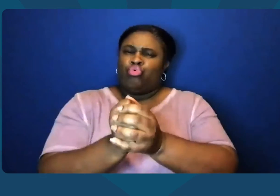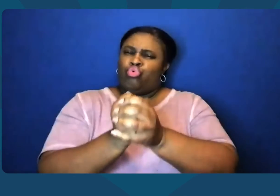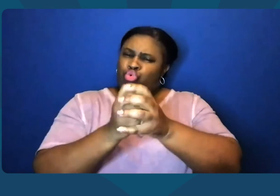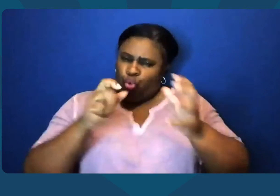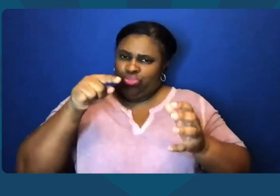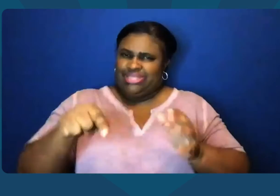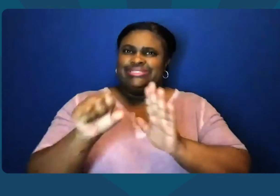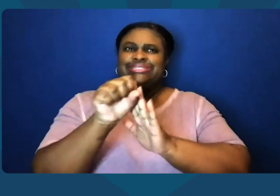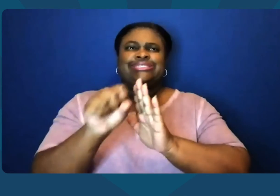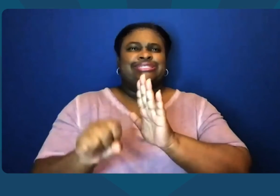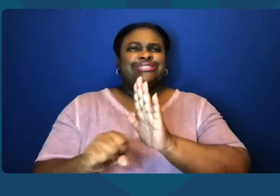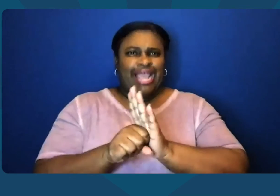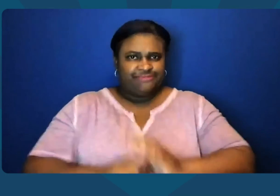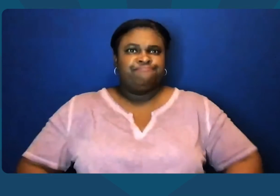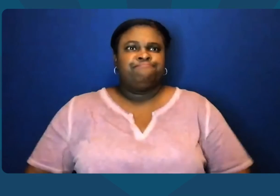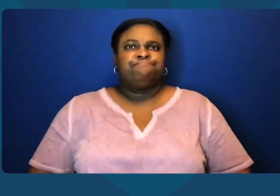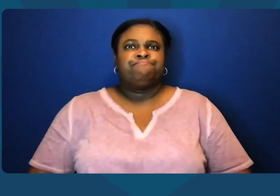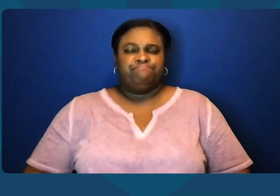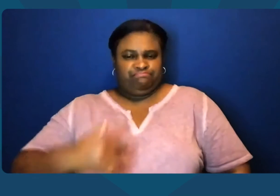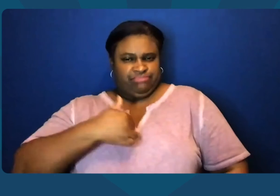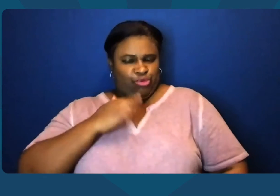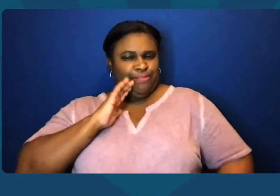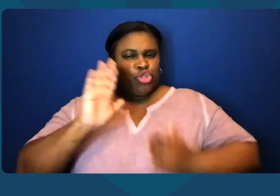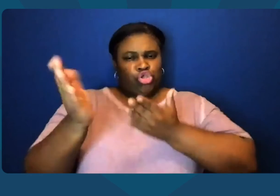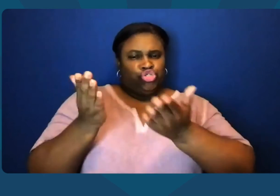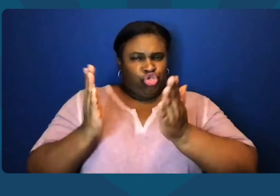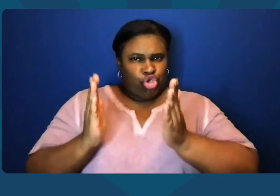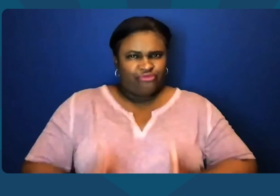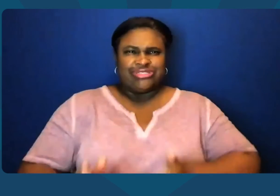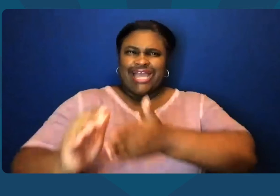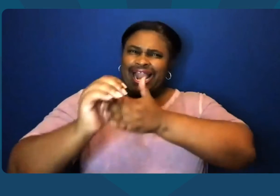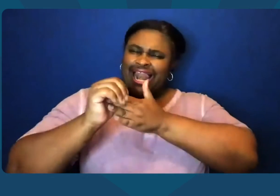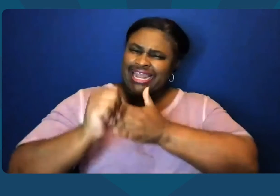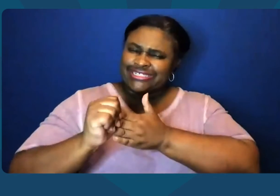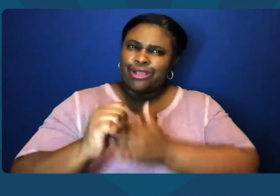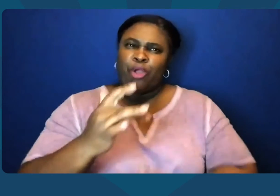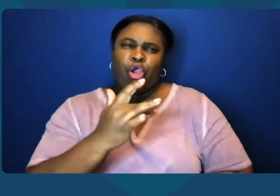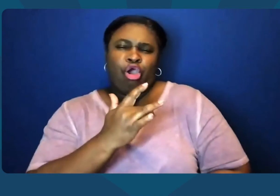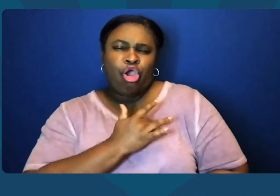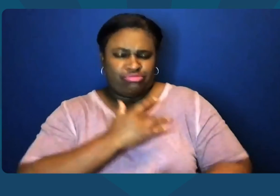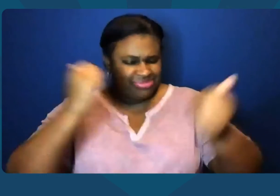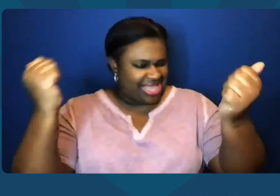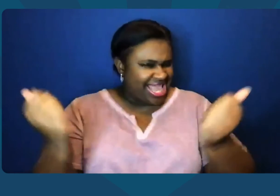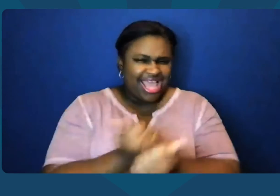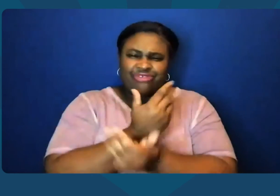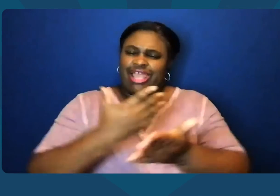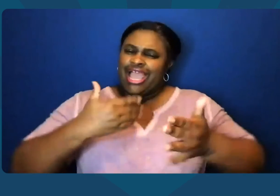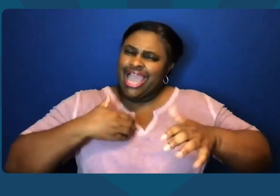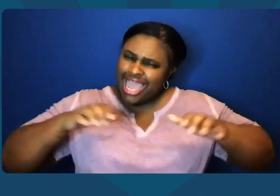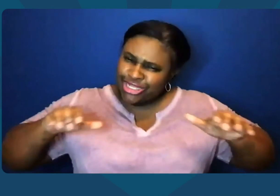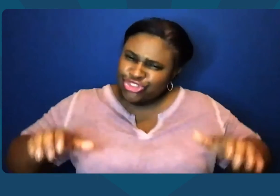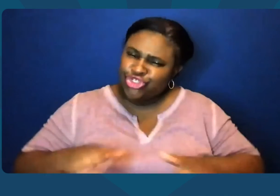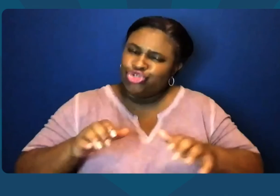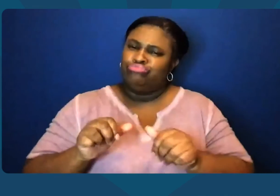If elected, I will keep a mentality of servant leadership at the heart